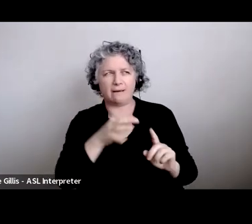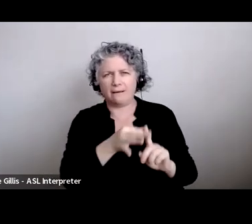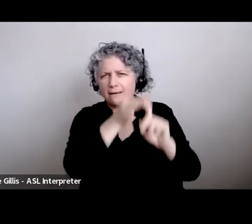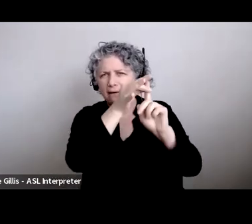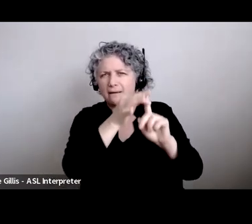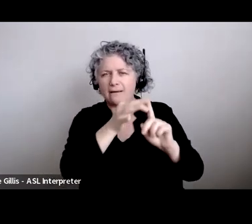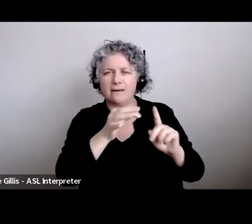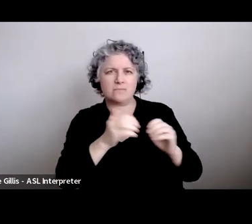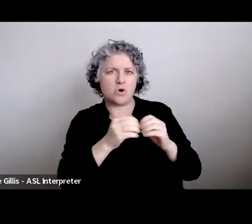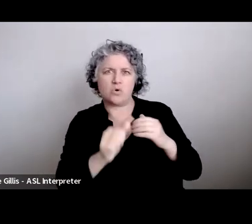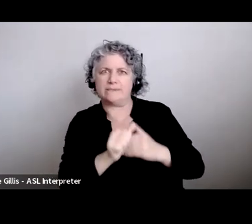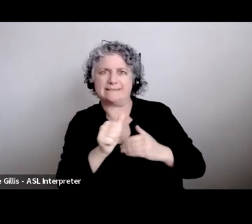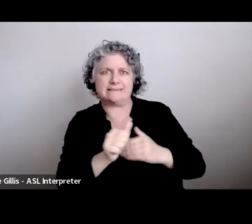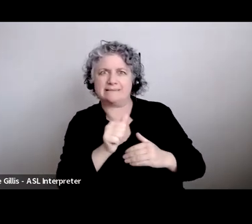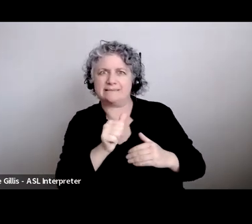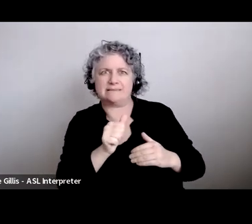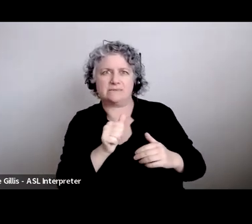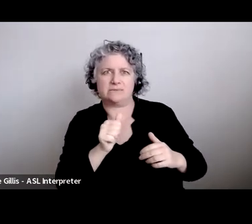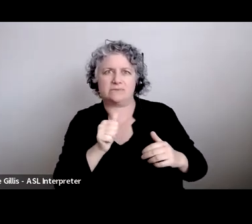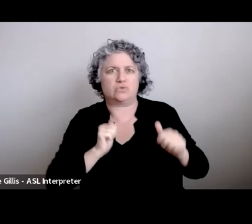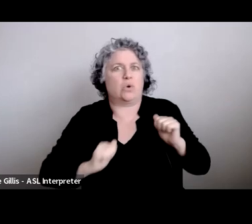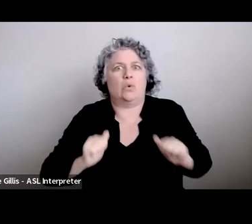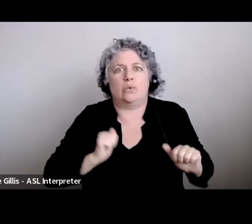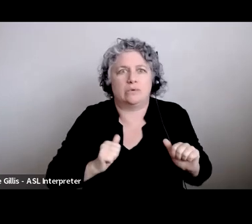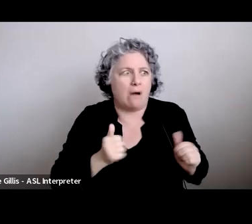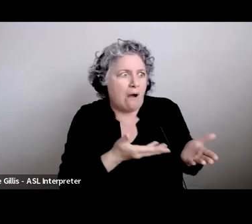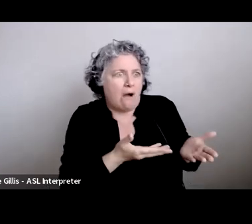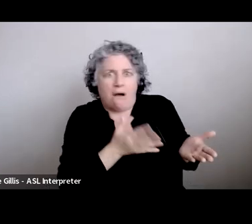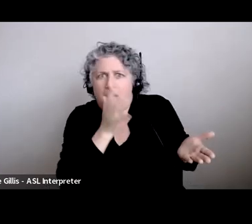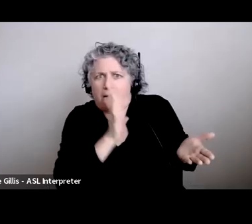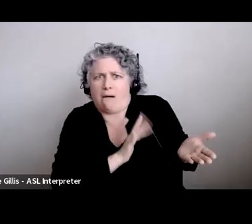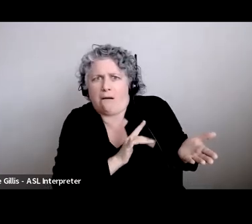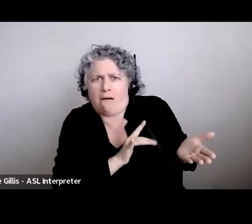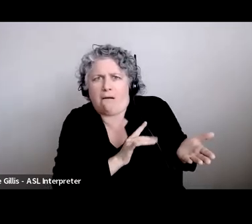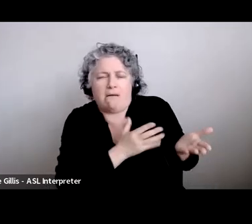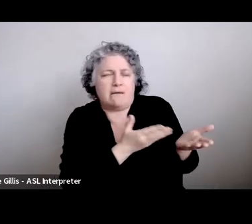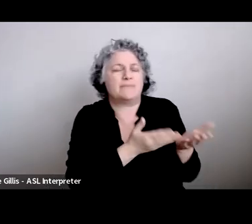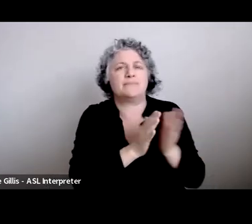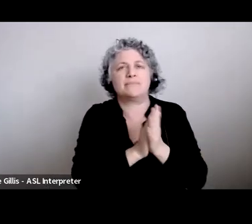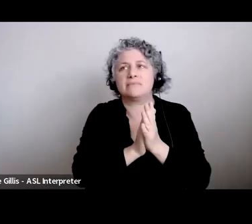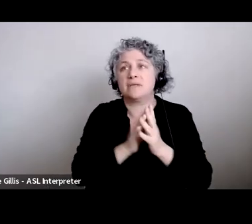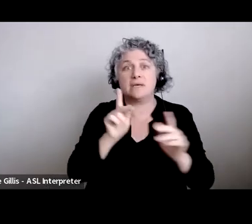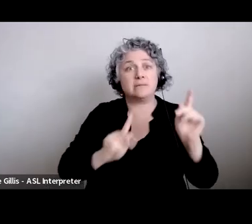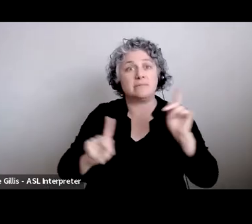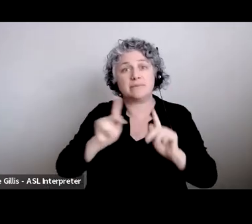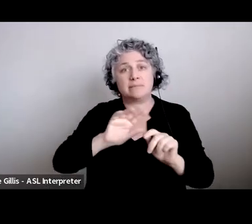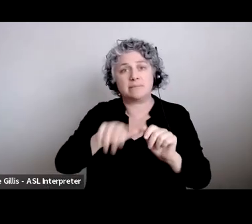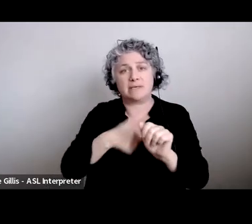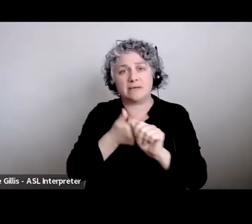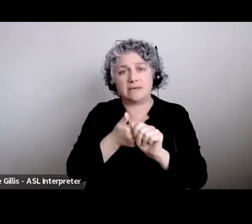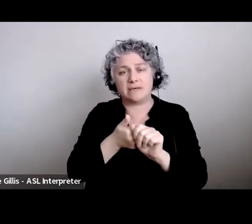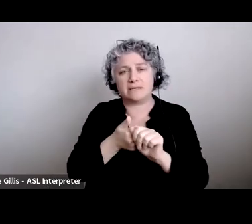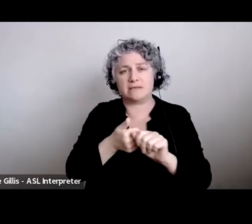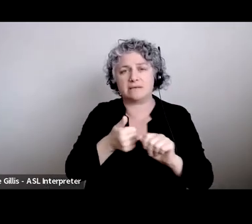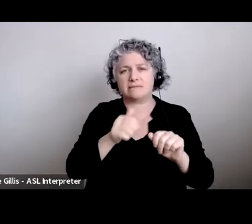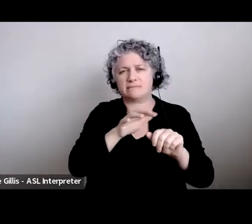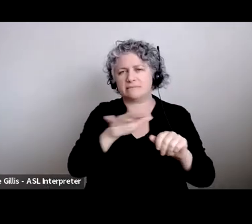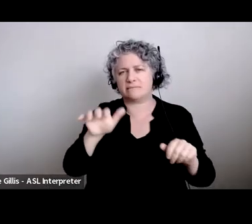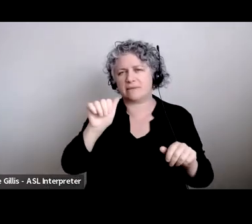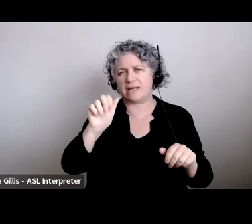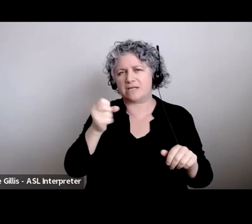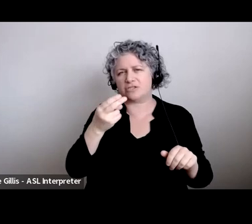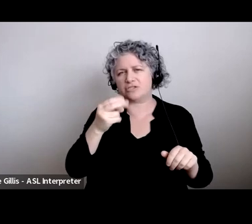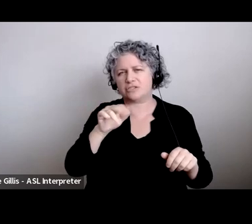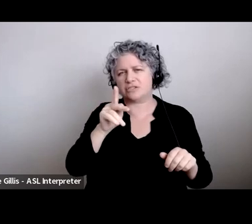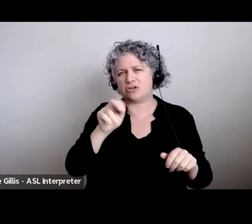at this. This is so interesting. The people behind Atanarjat, which is now regarded as the greatest